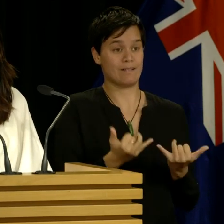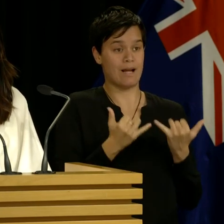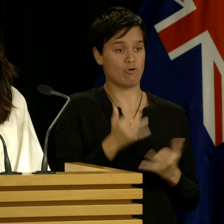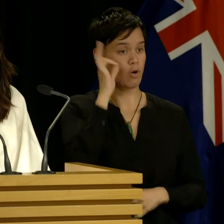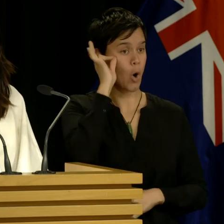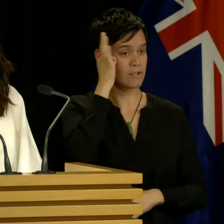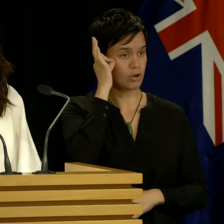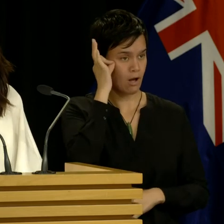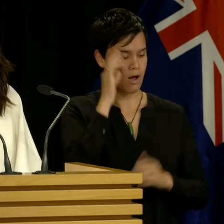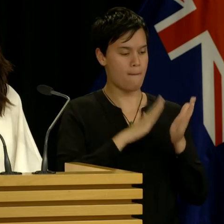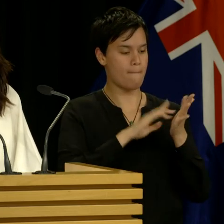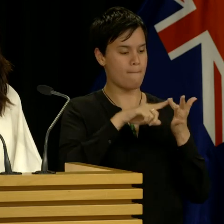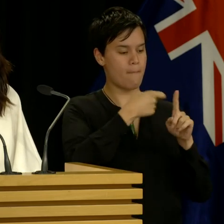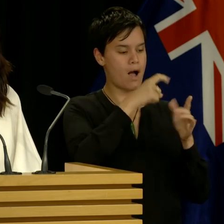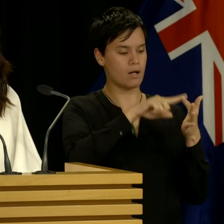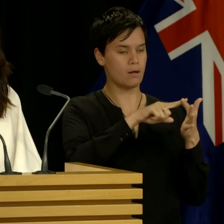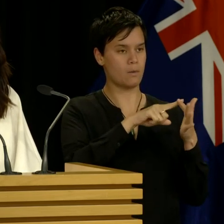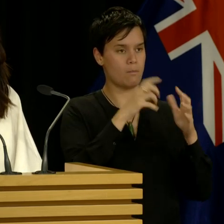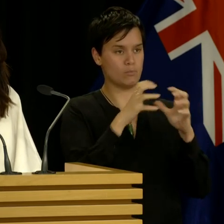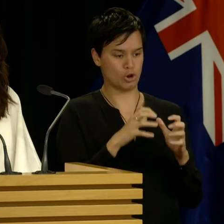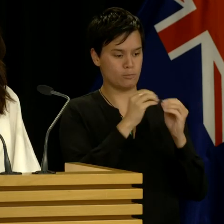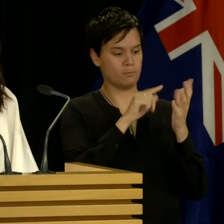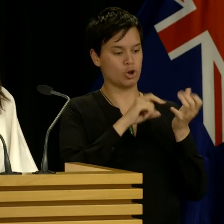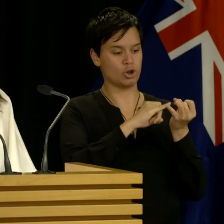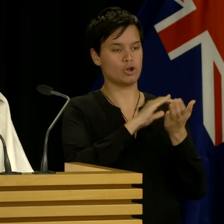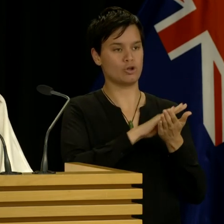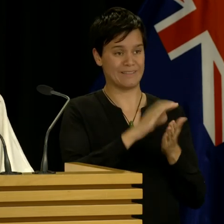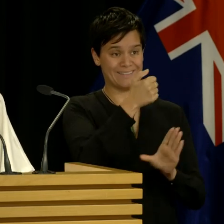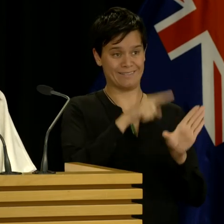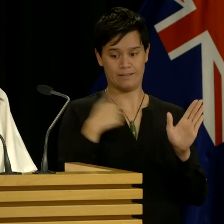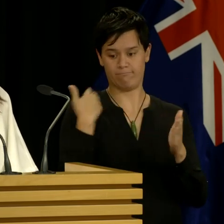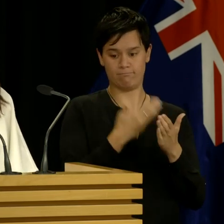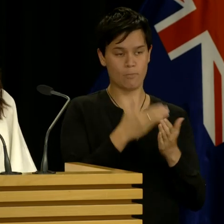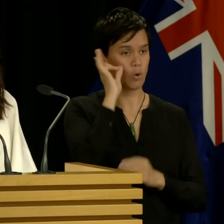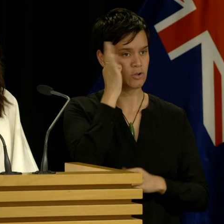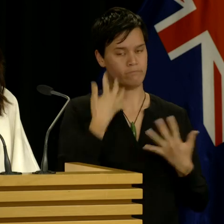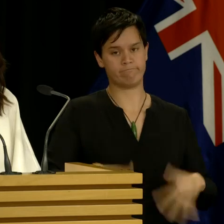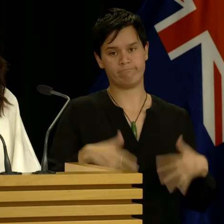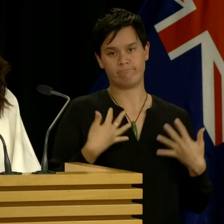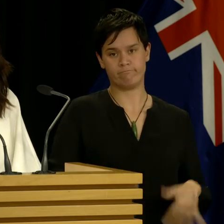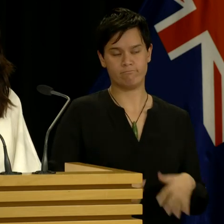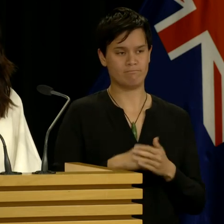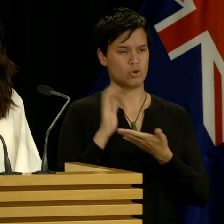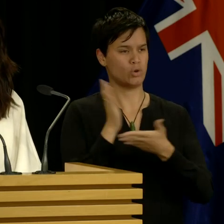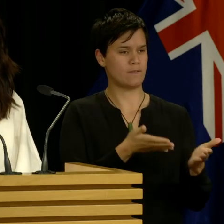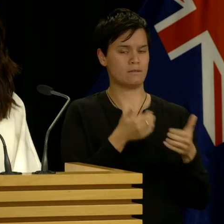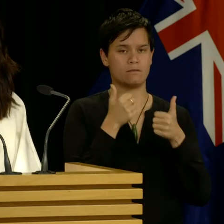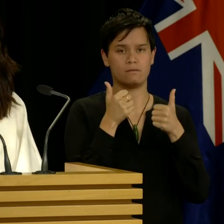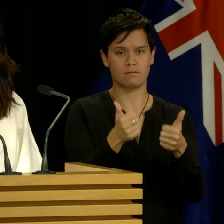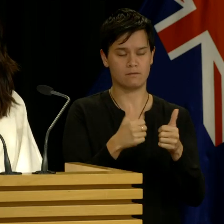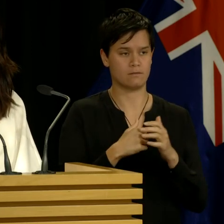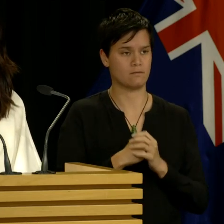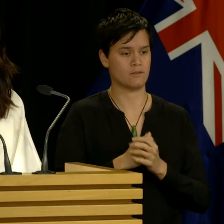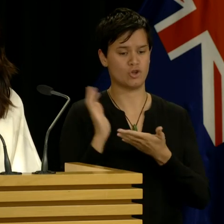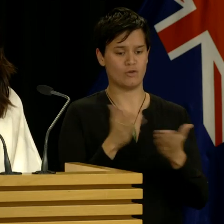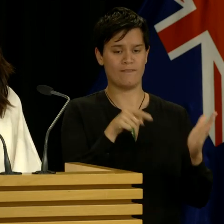his service over the past 6 years. Mike has served our country incredibly well. The Commissioner of